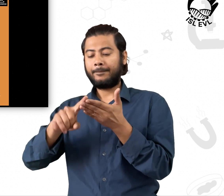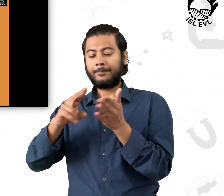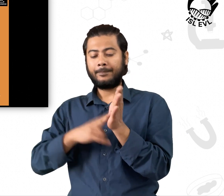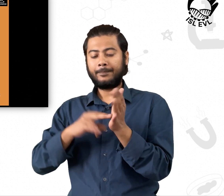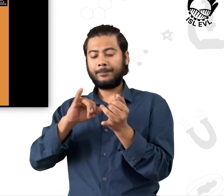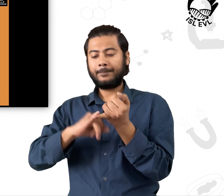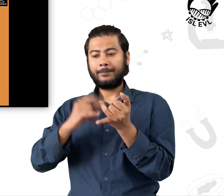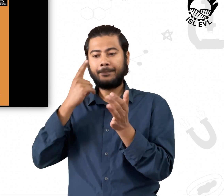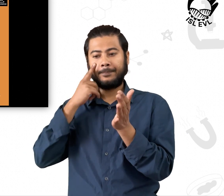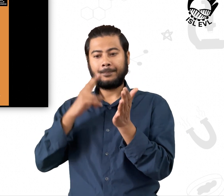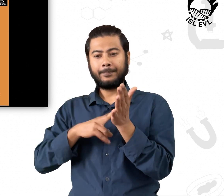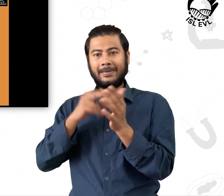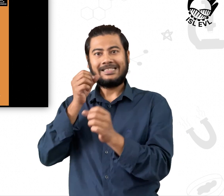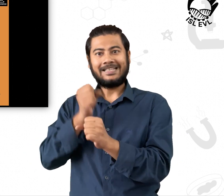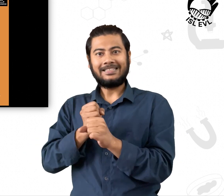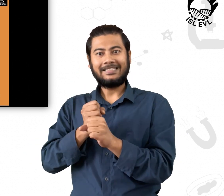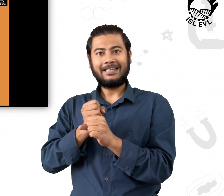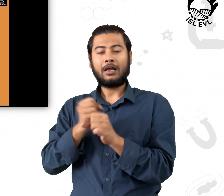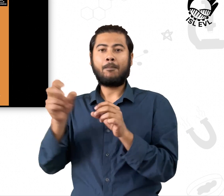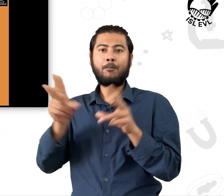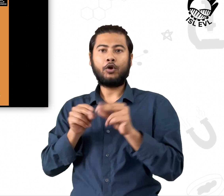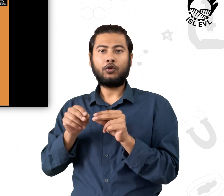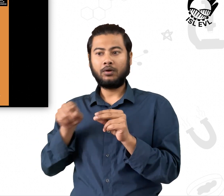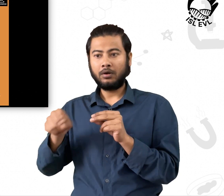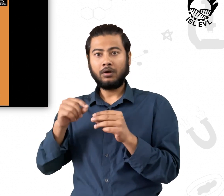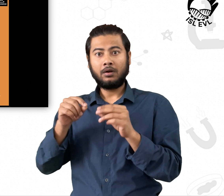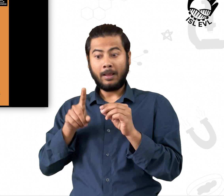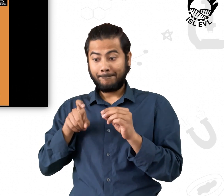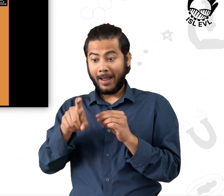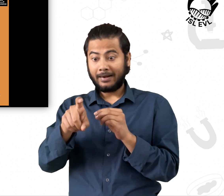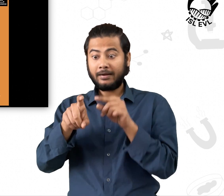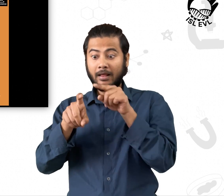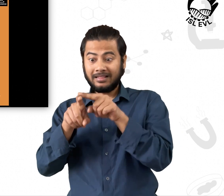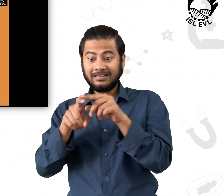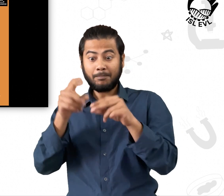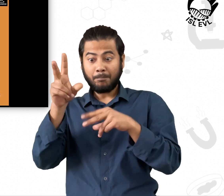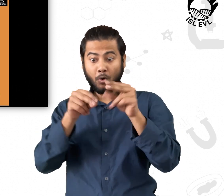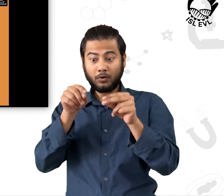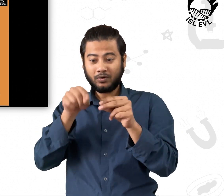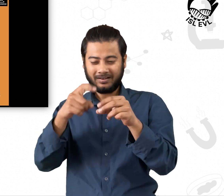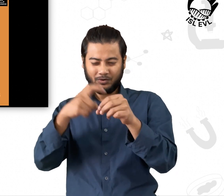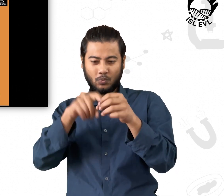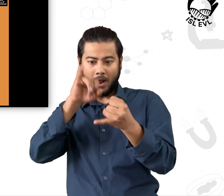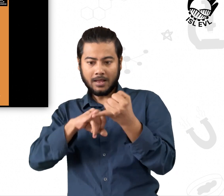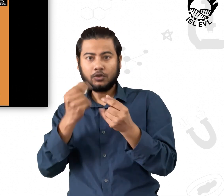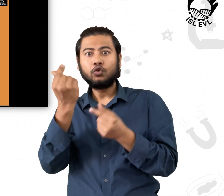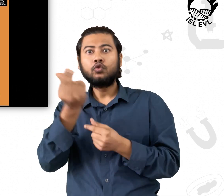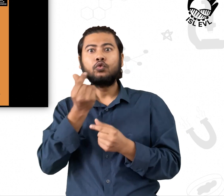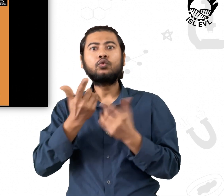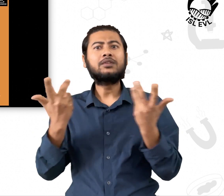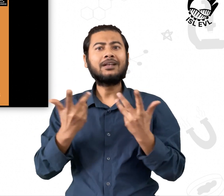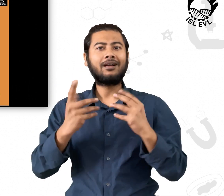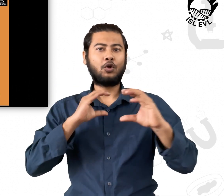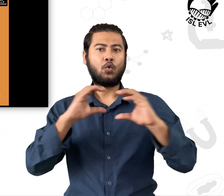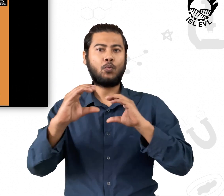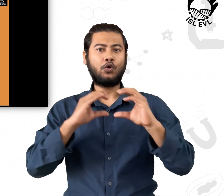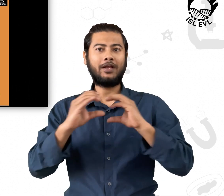molecules, right? So these are the molecules which are used by bacteria to talk with each other, to communicate. So how do you know that